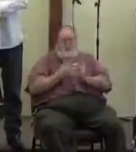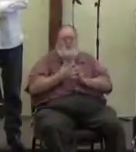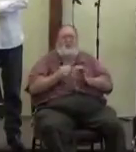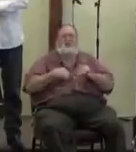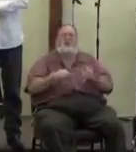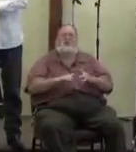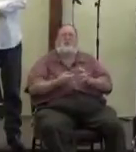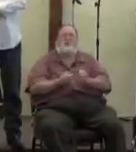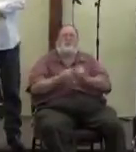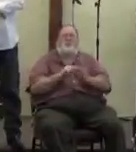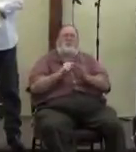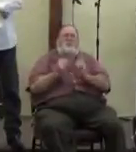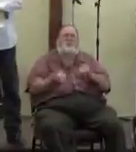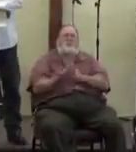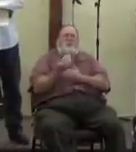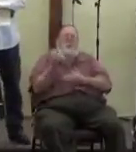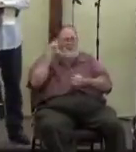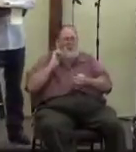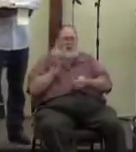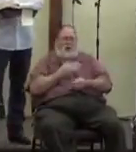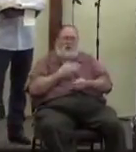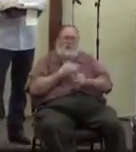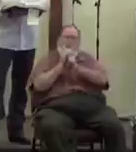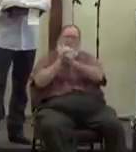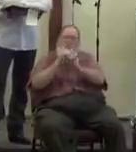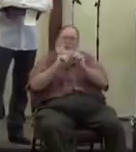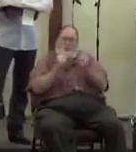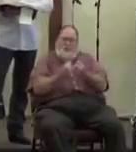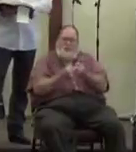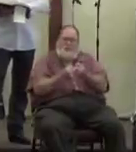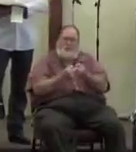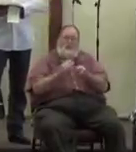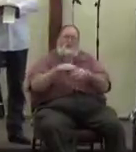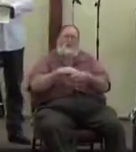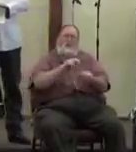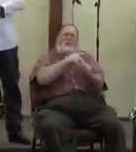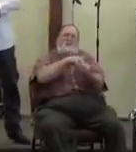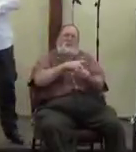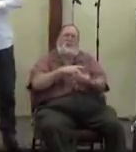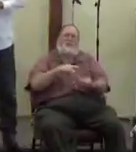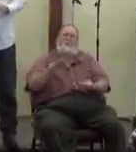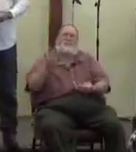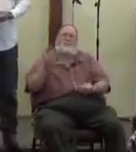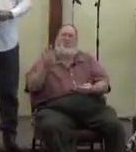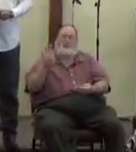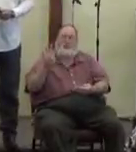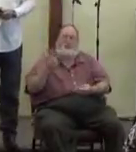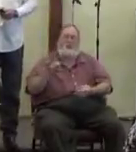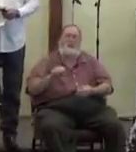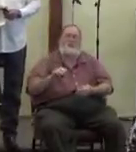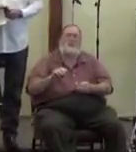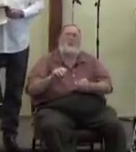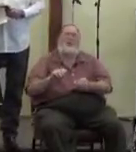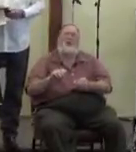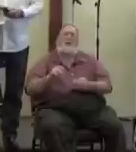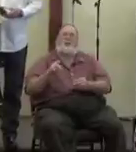open up with a scripture this morning for our worship team. It's in Psalm 54, and I picked verses